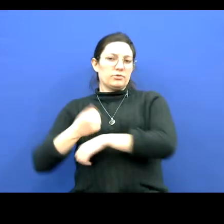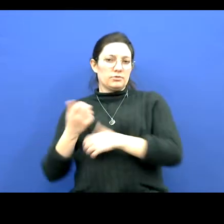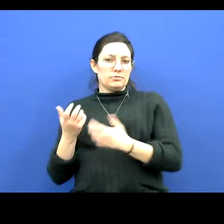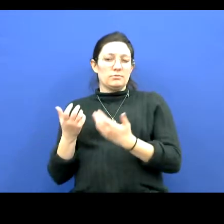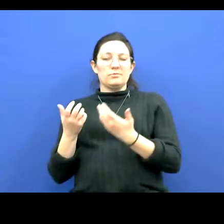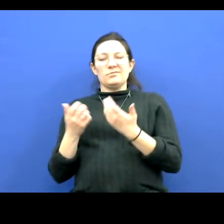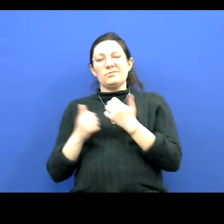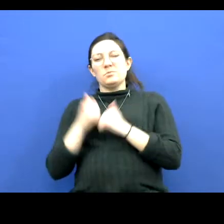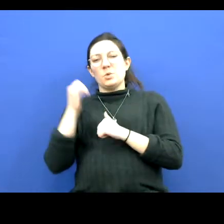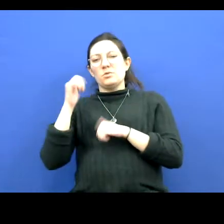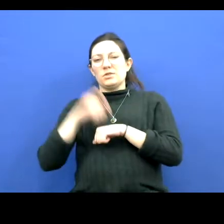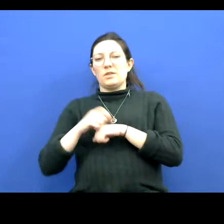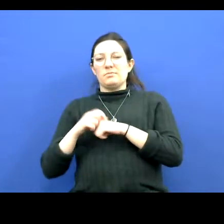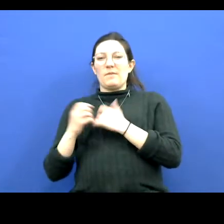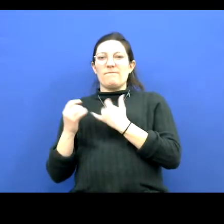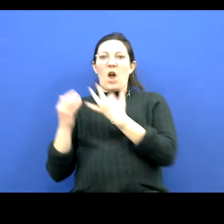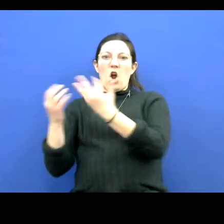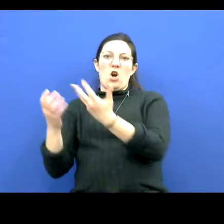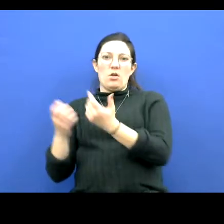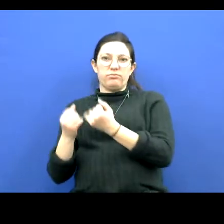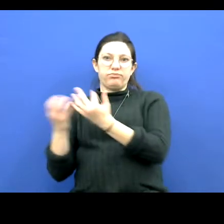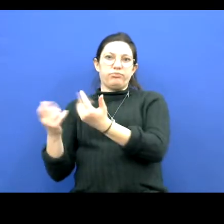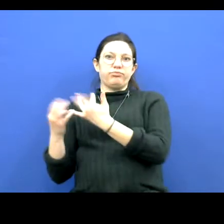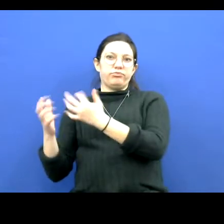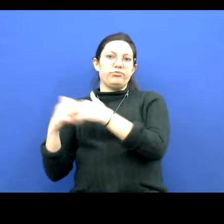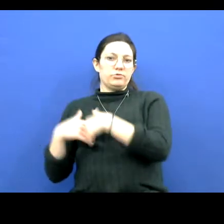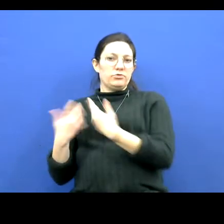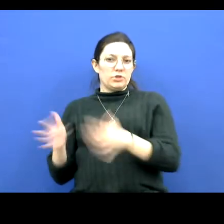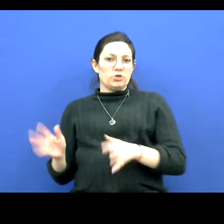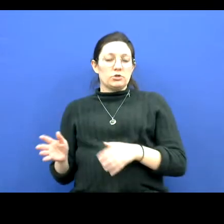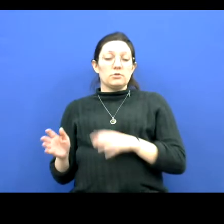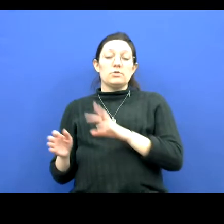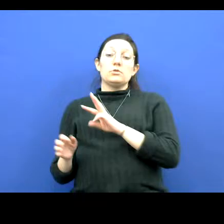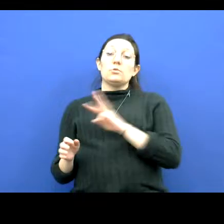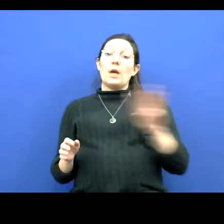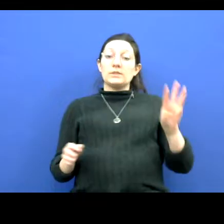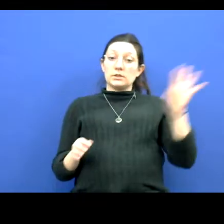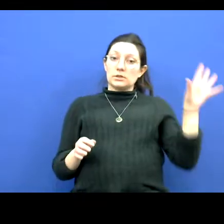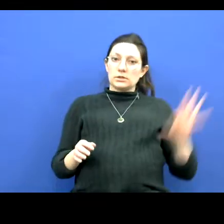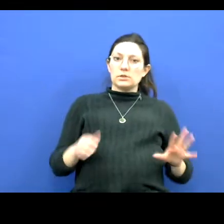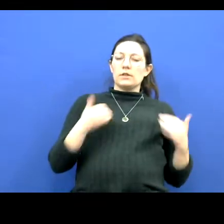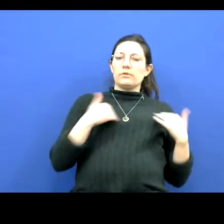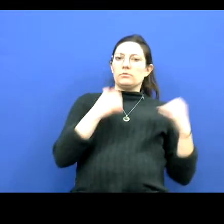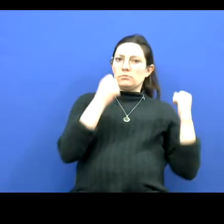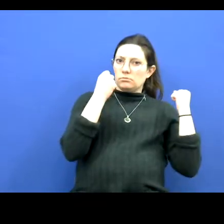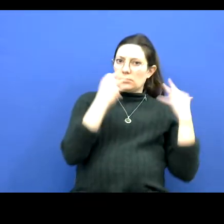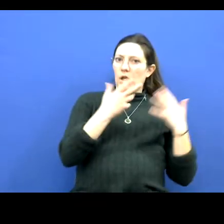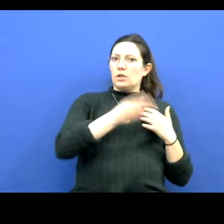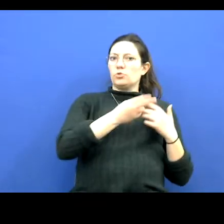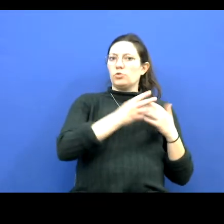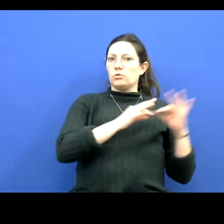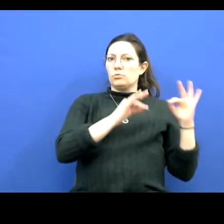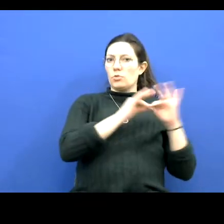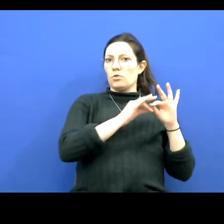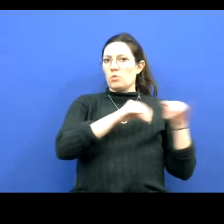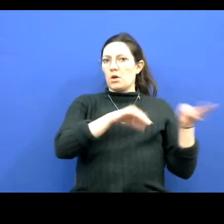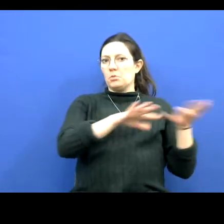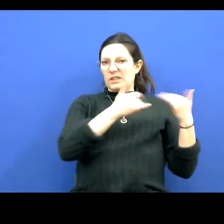fire. But the West Hamlet has a lot of historic properties still in the hamlet.